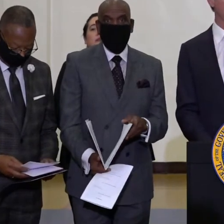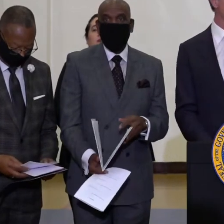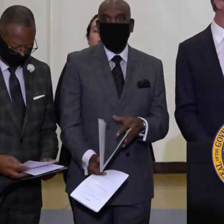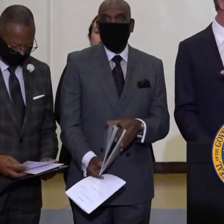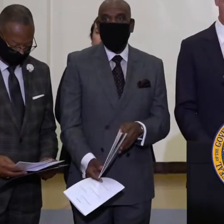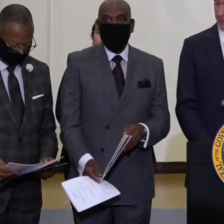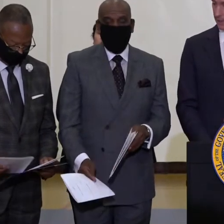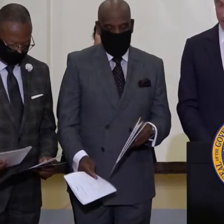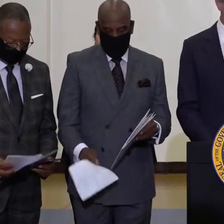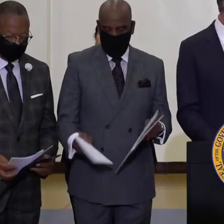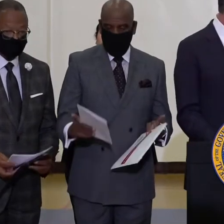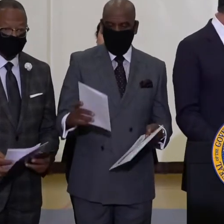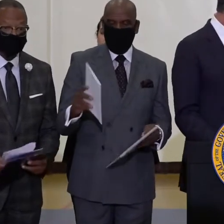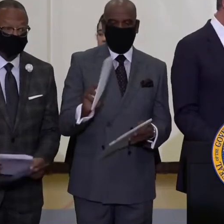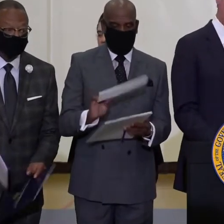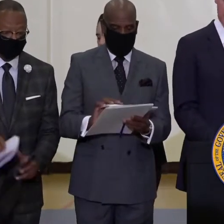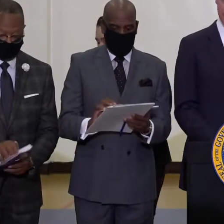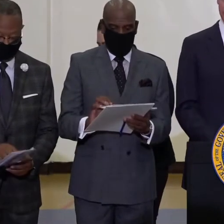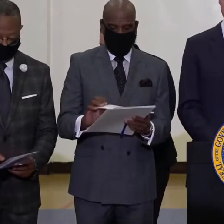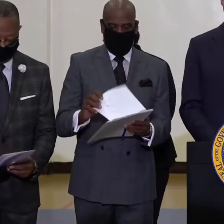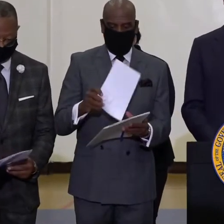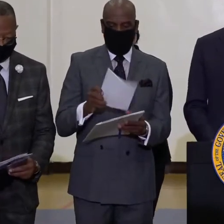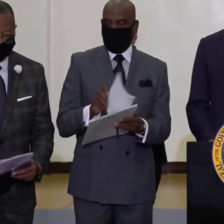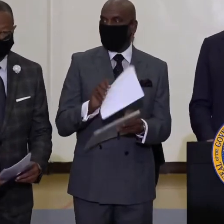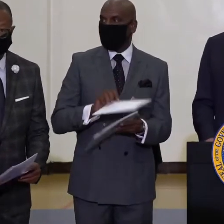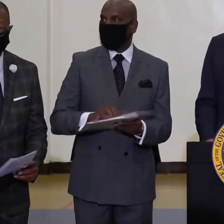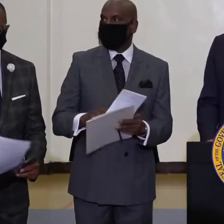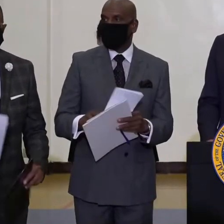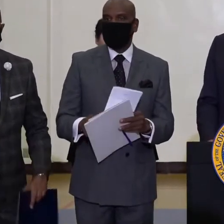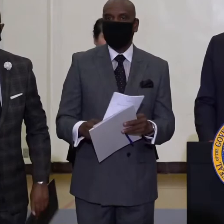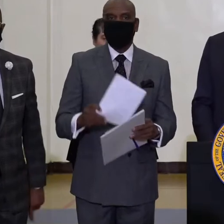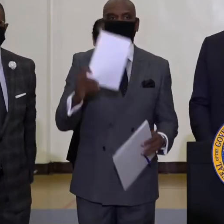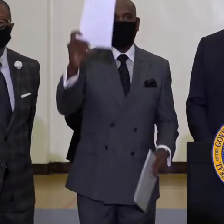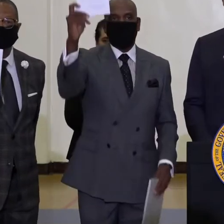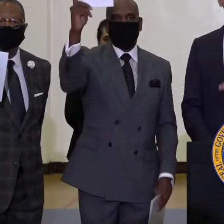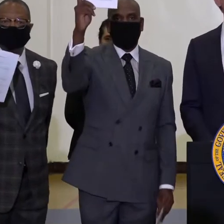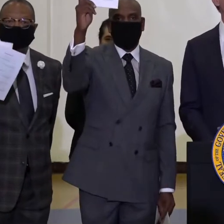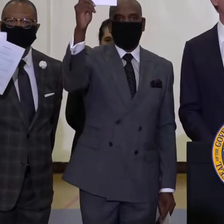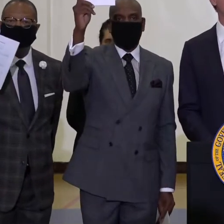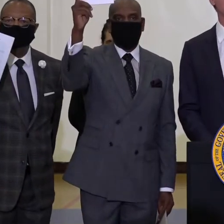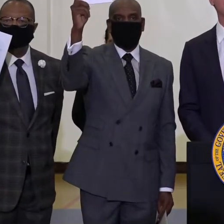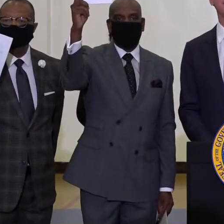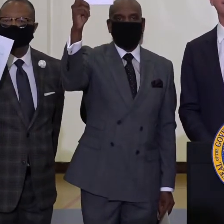Those bills. Put those bills up and do a phone.